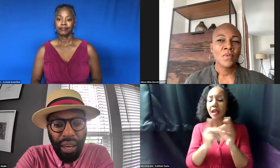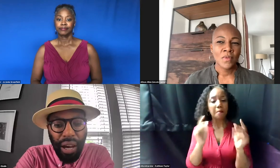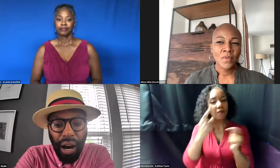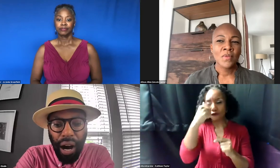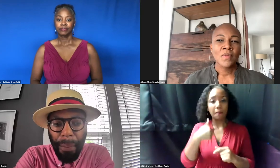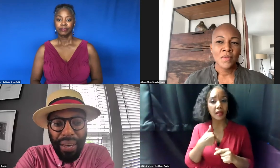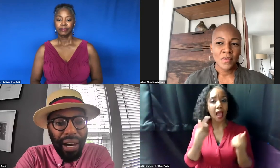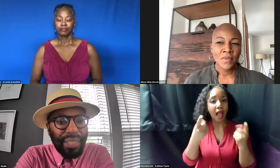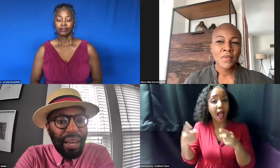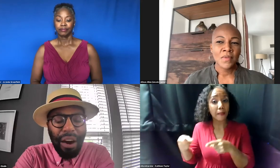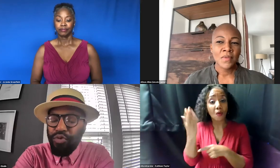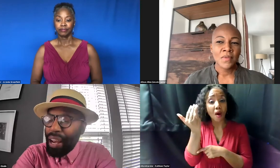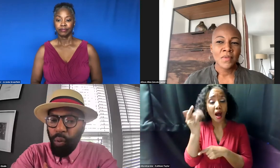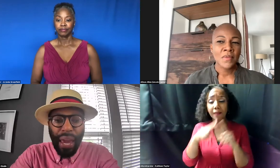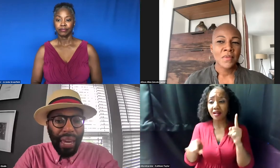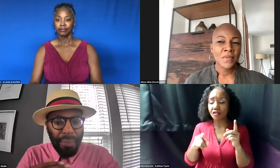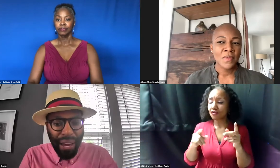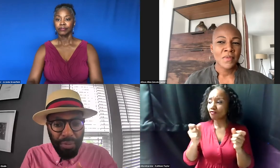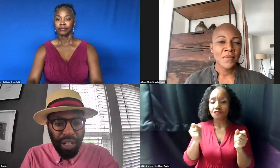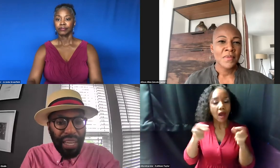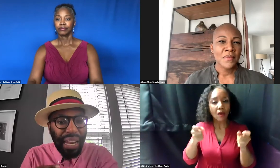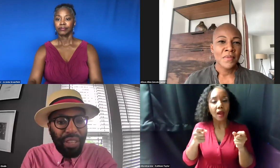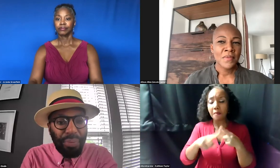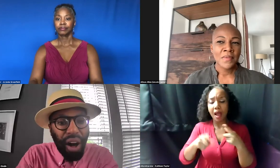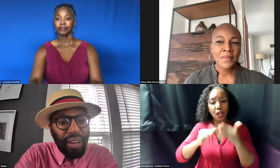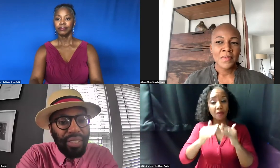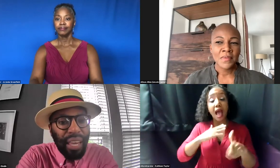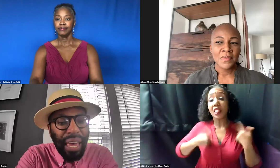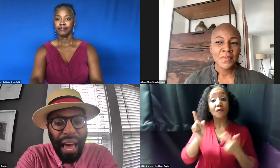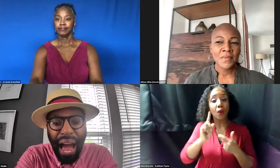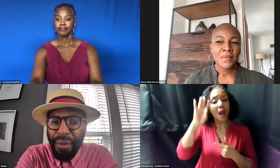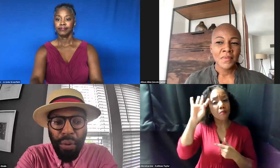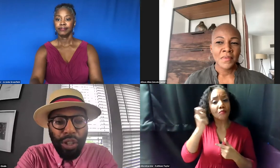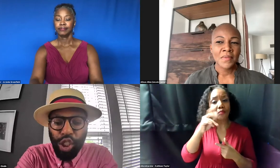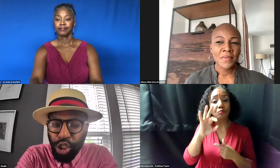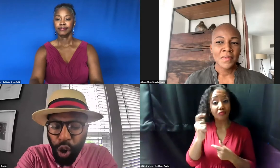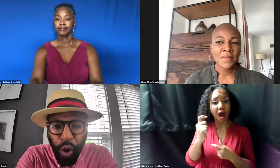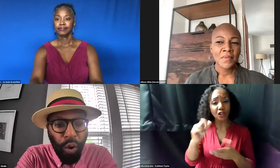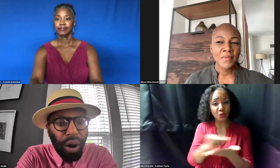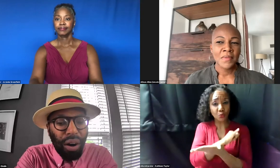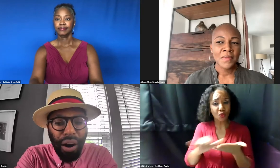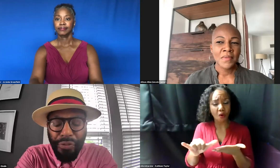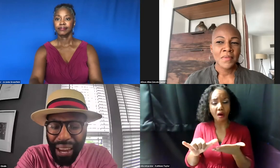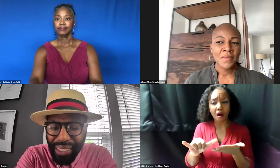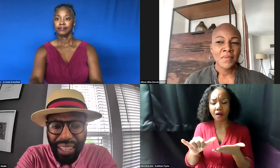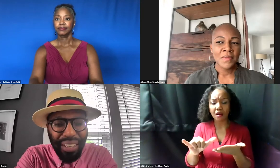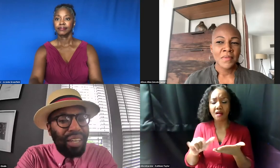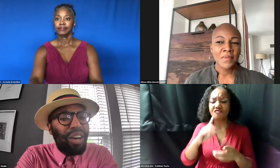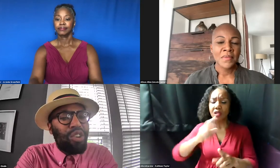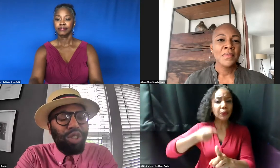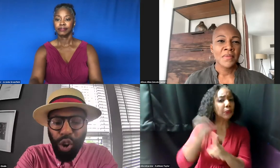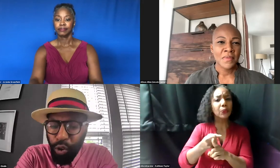me, because right away in my community, I live in the Bronx, we were just so